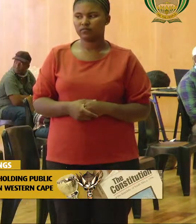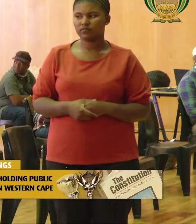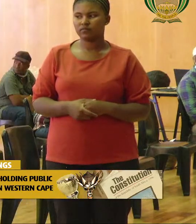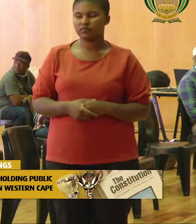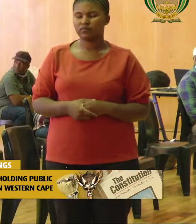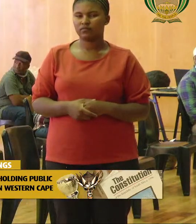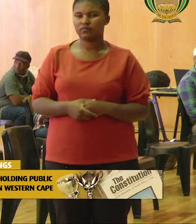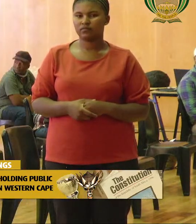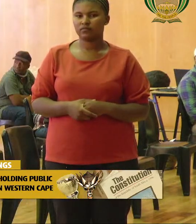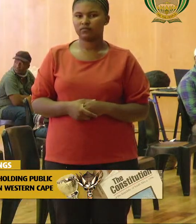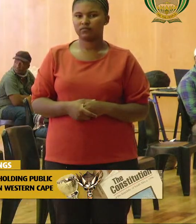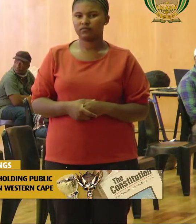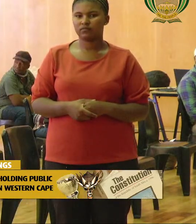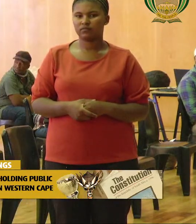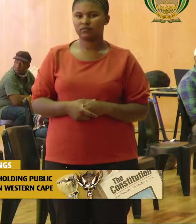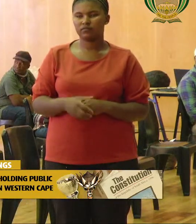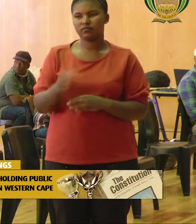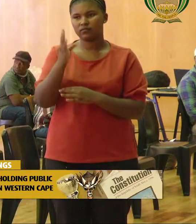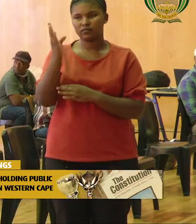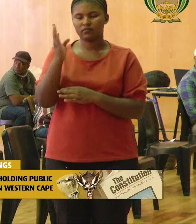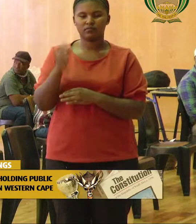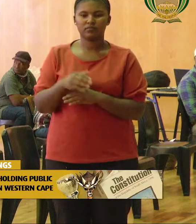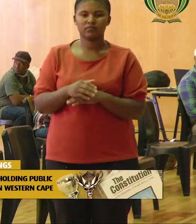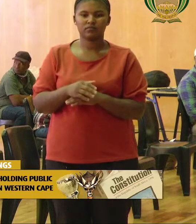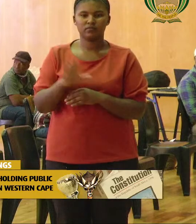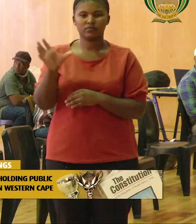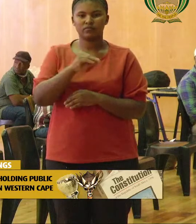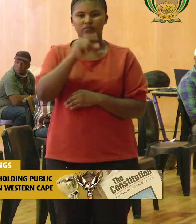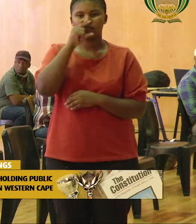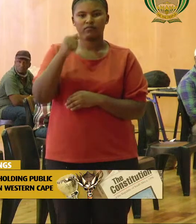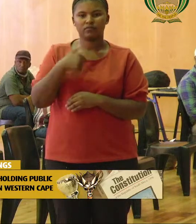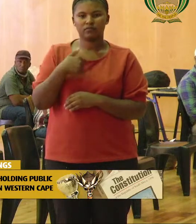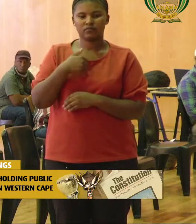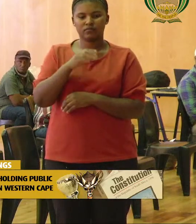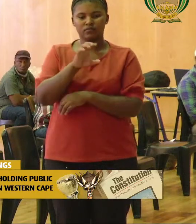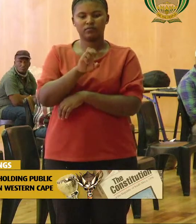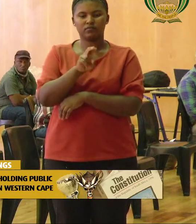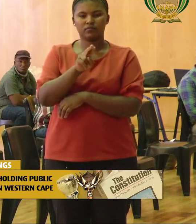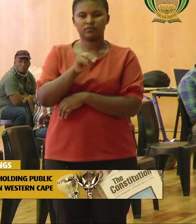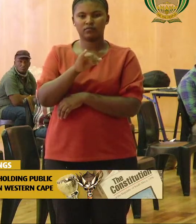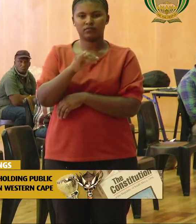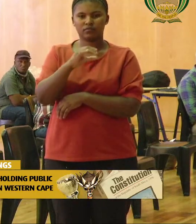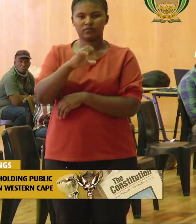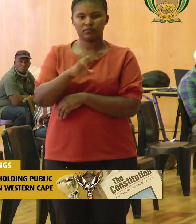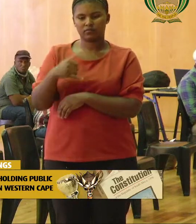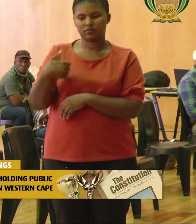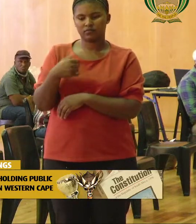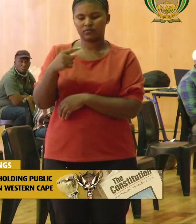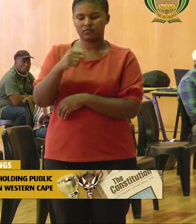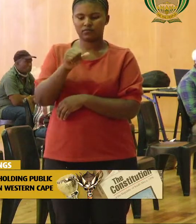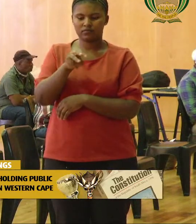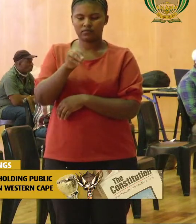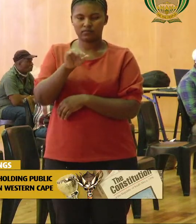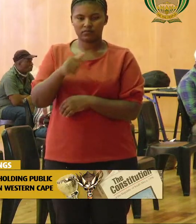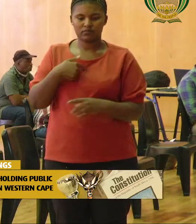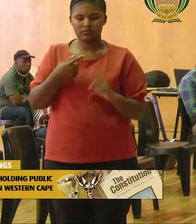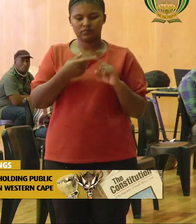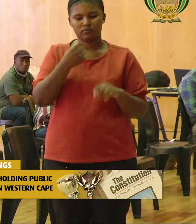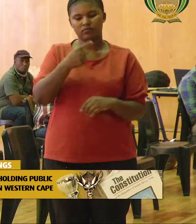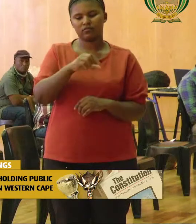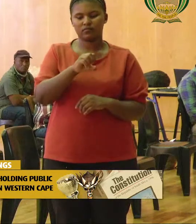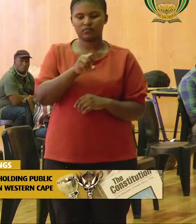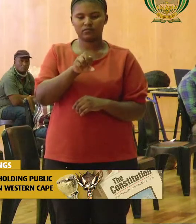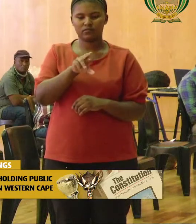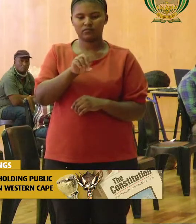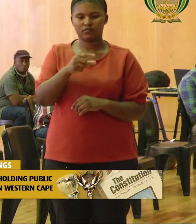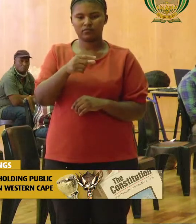Good evening, everyone. My name is Eunice Kama. I'm from George. I am